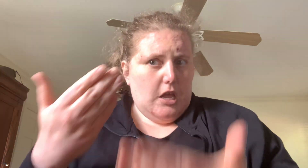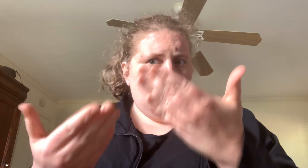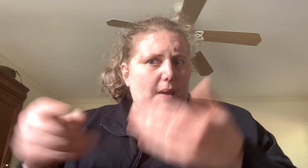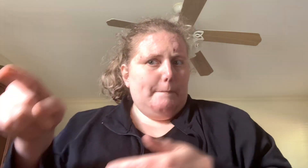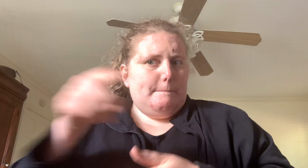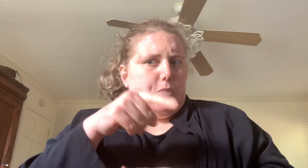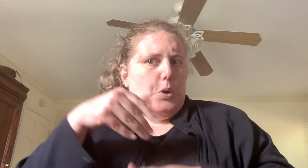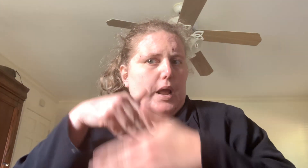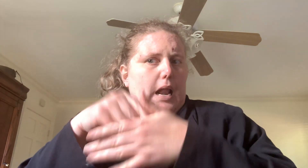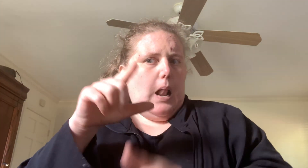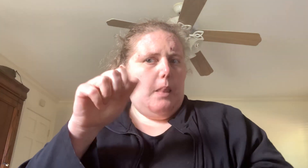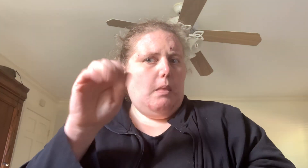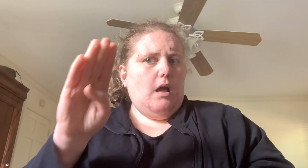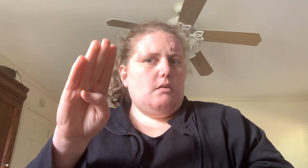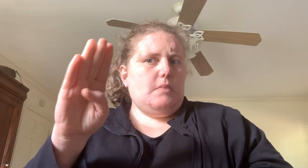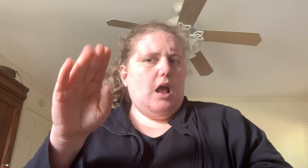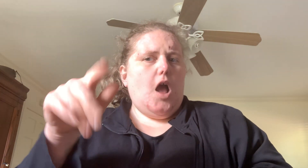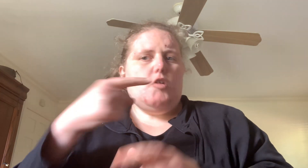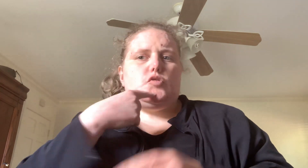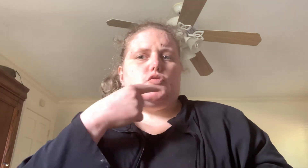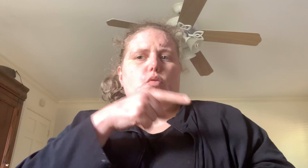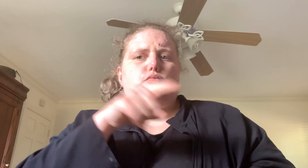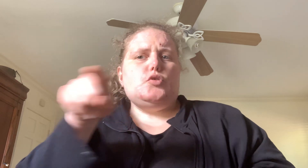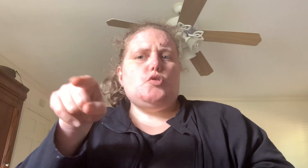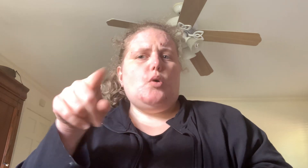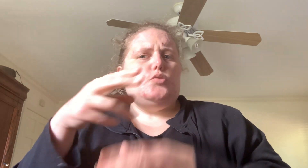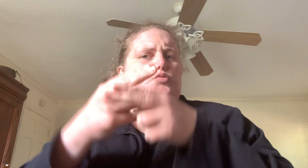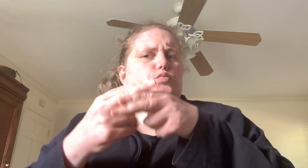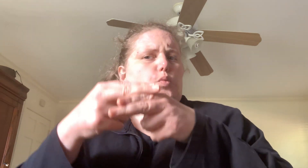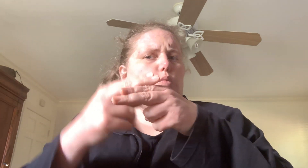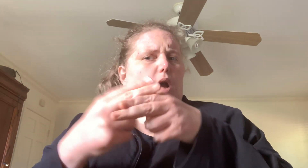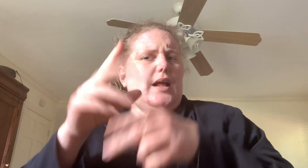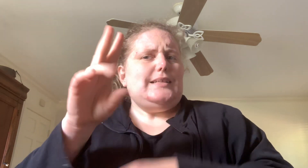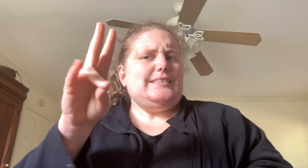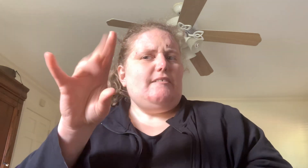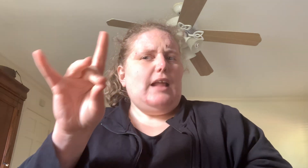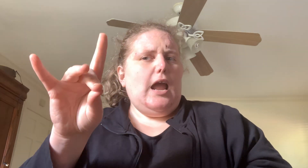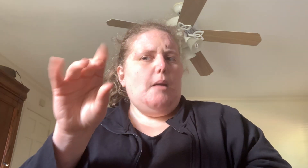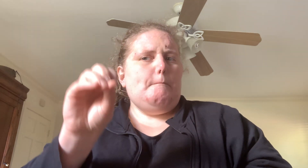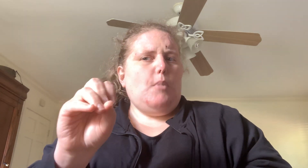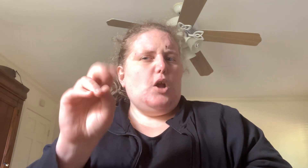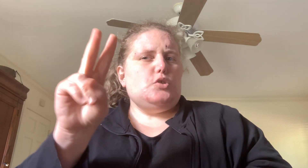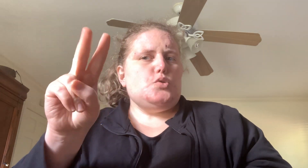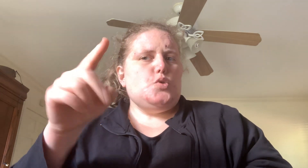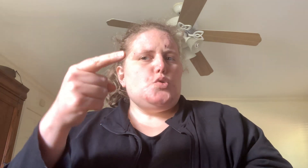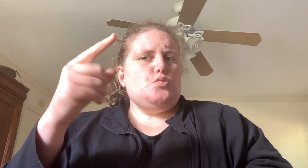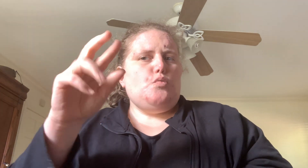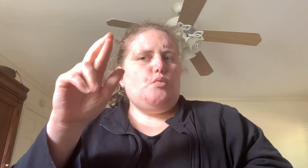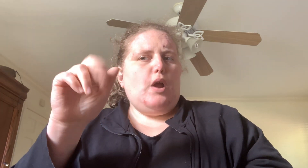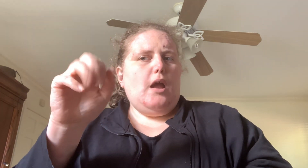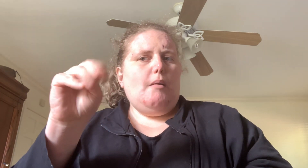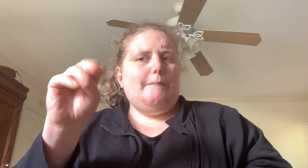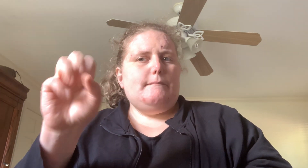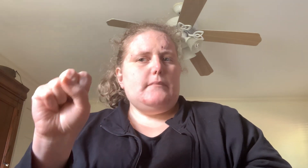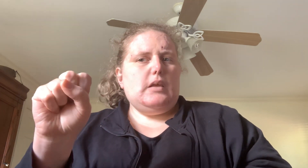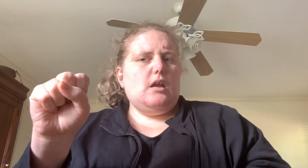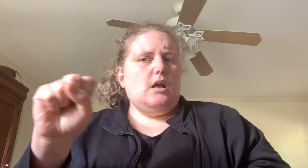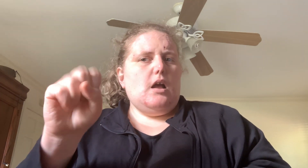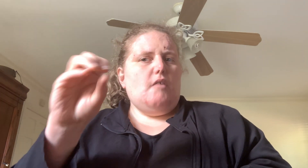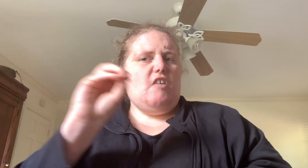you to weigh out 78.2 grams of oxygen. But I wanted to know how many moles of oxygen are you using? You